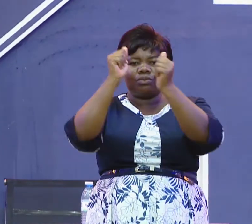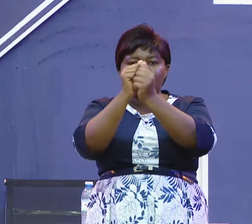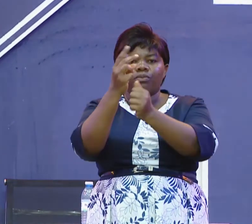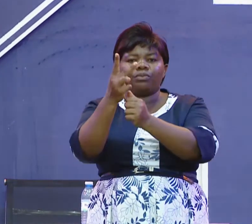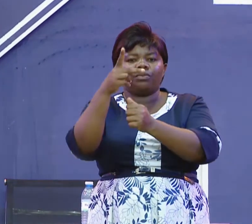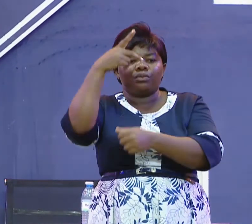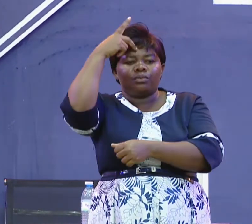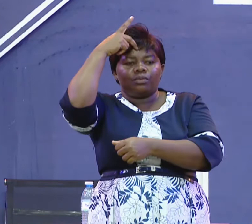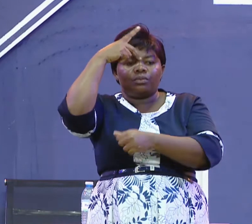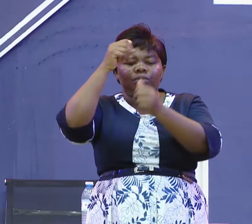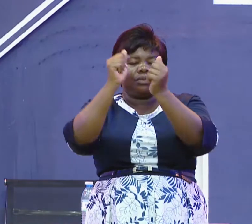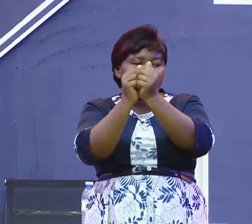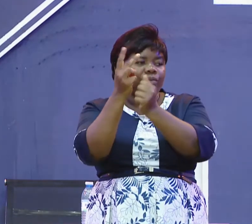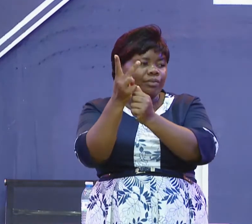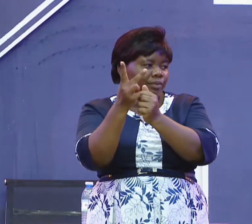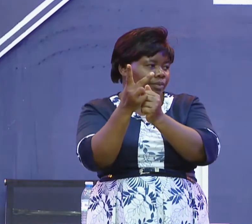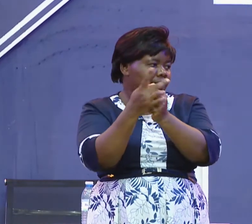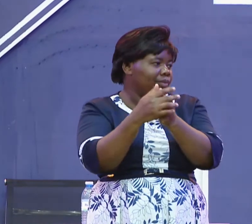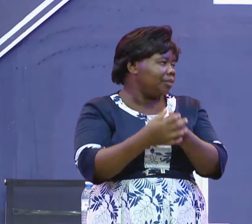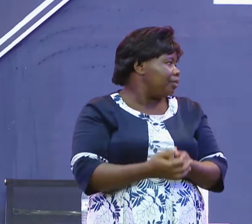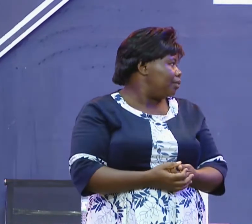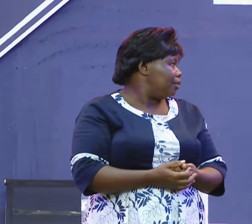Essuula ya 12